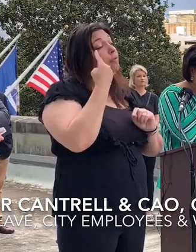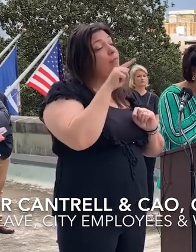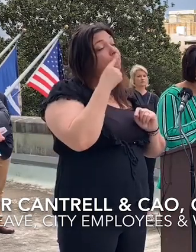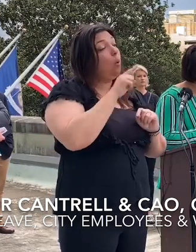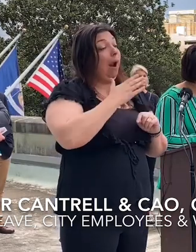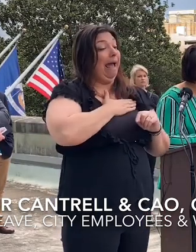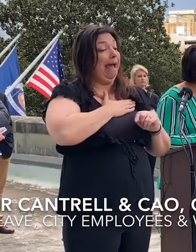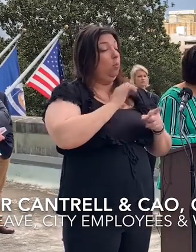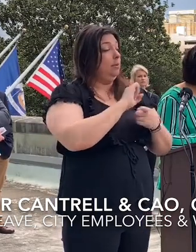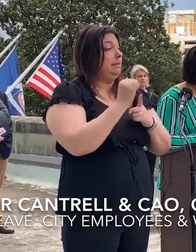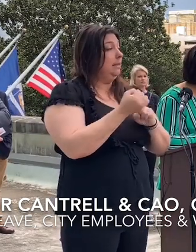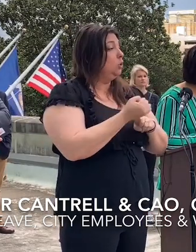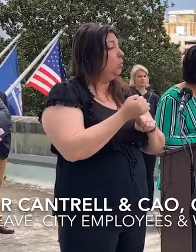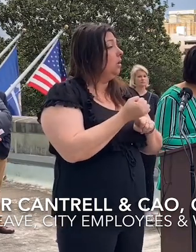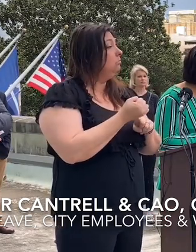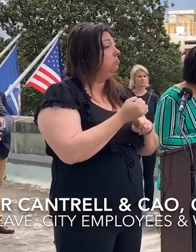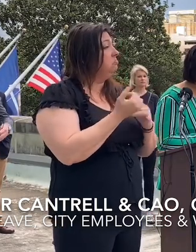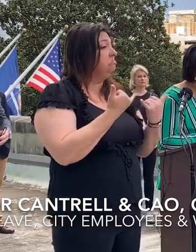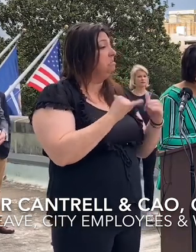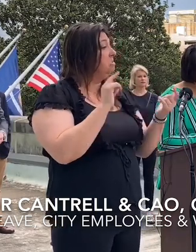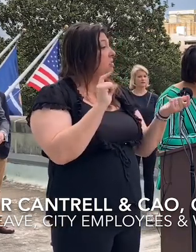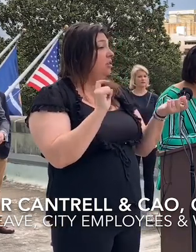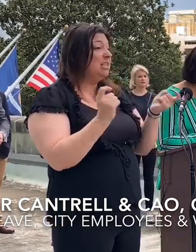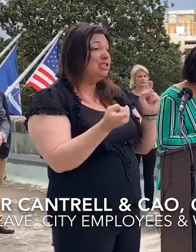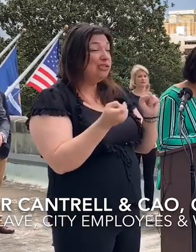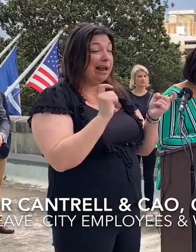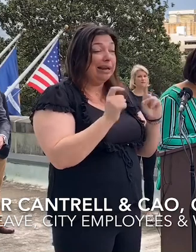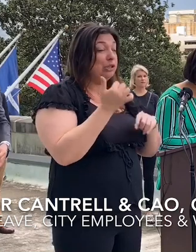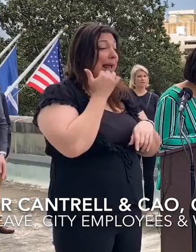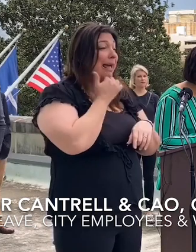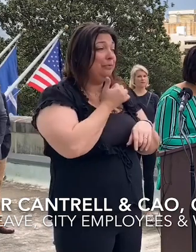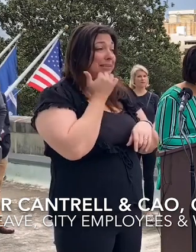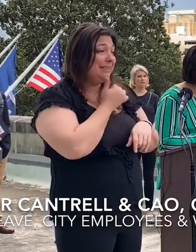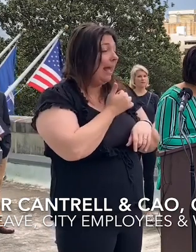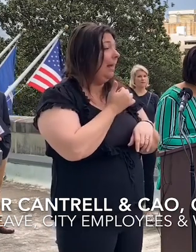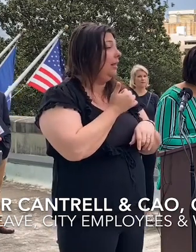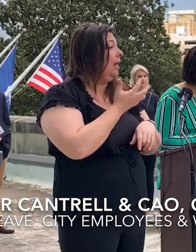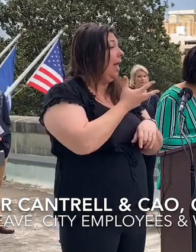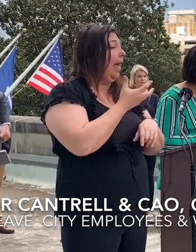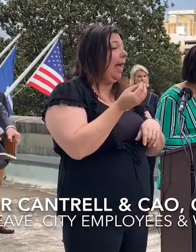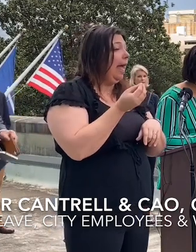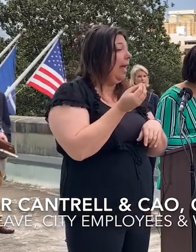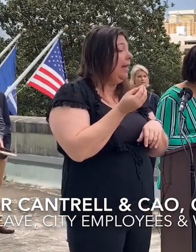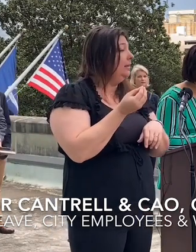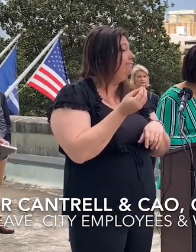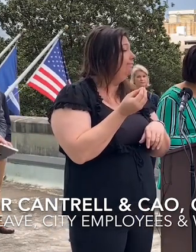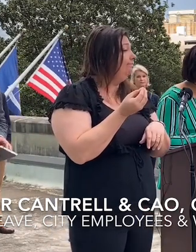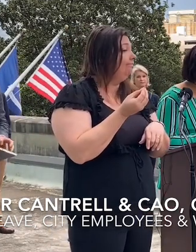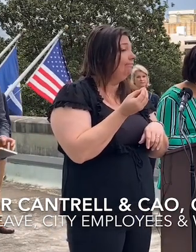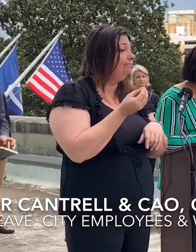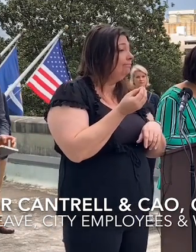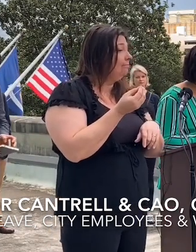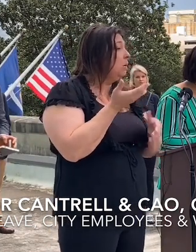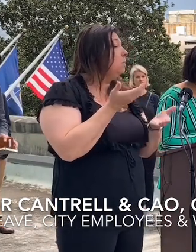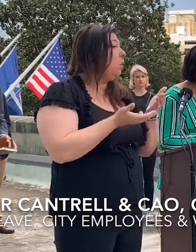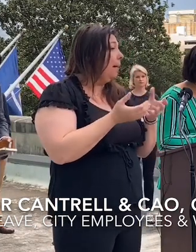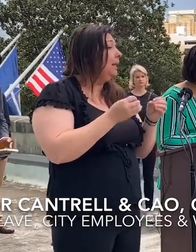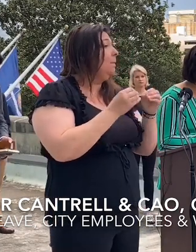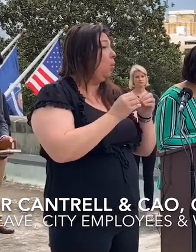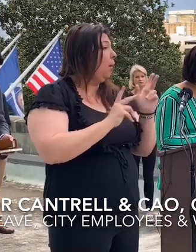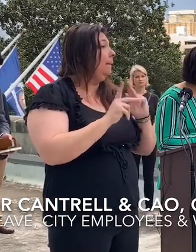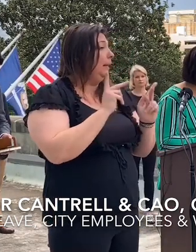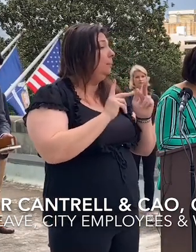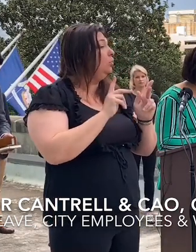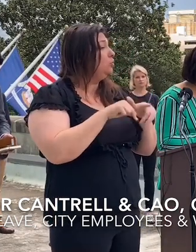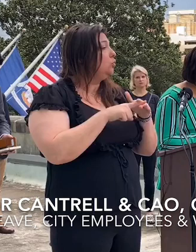our situation, it remains fluid every single day, and moving to have more people go towards the